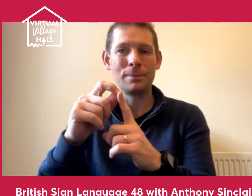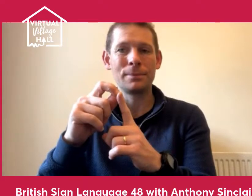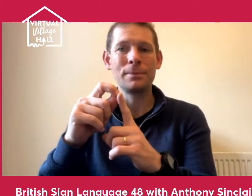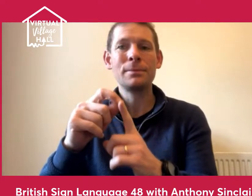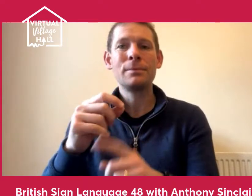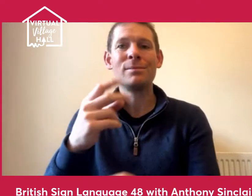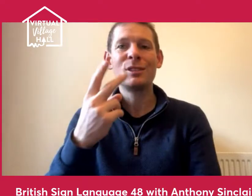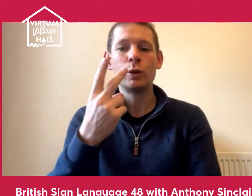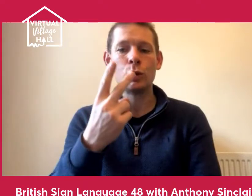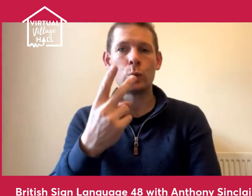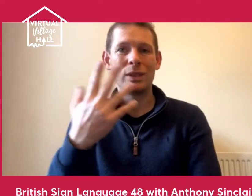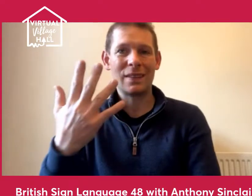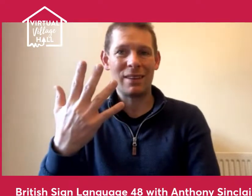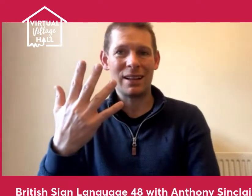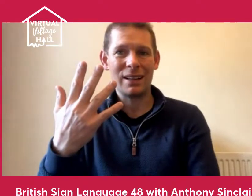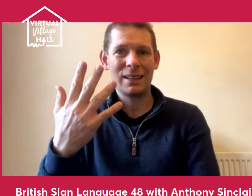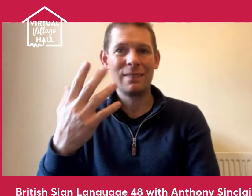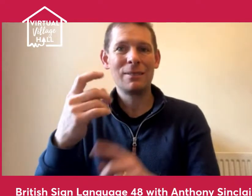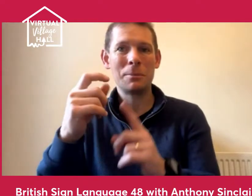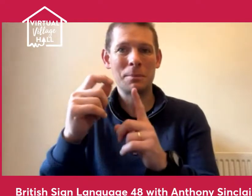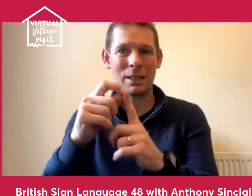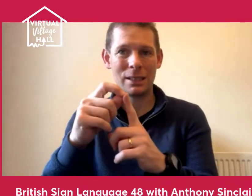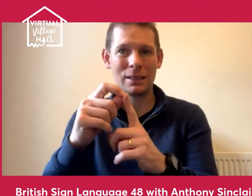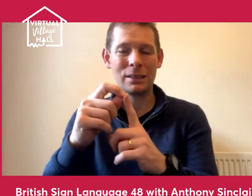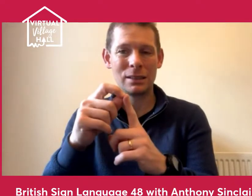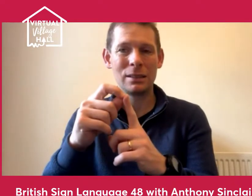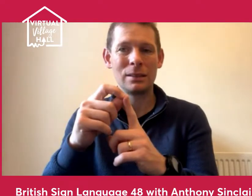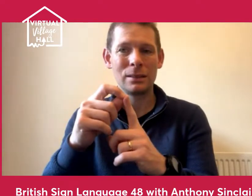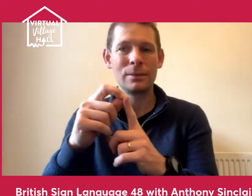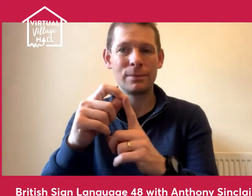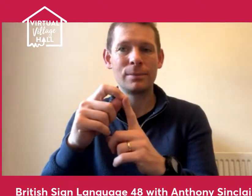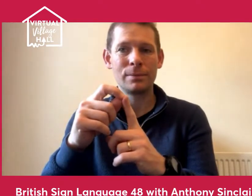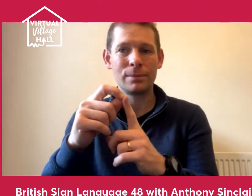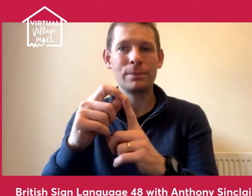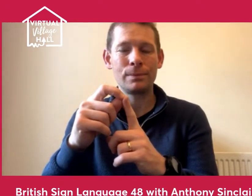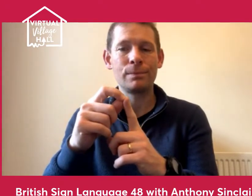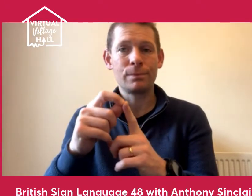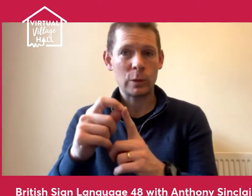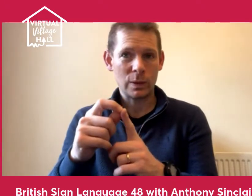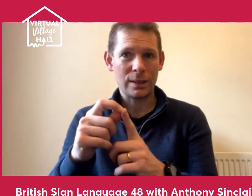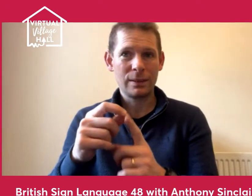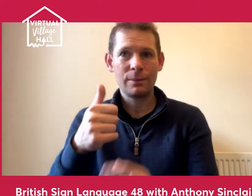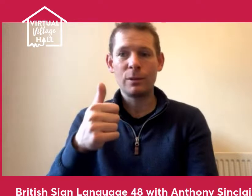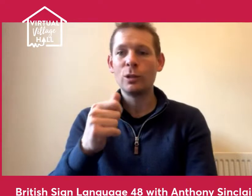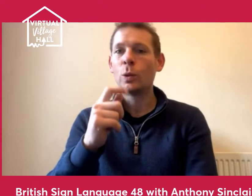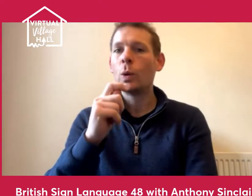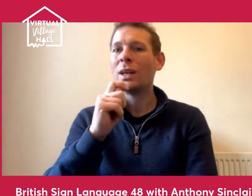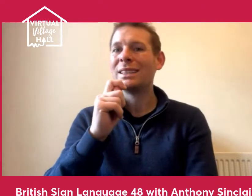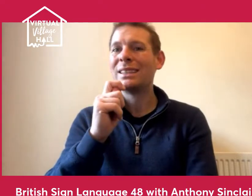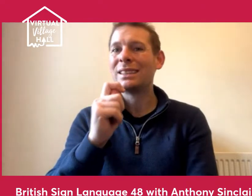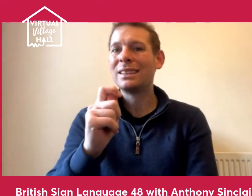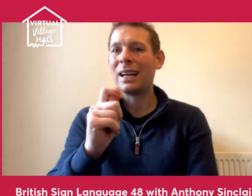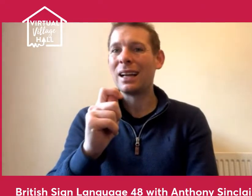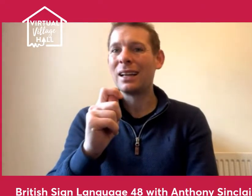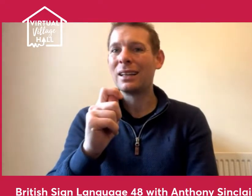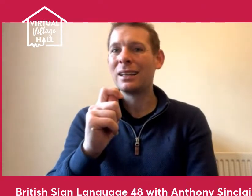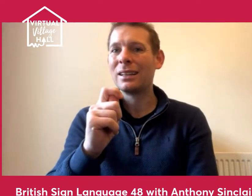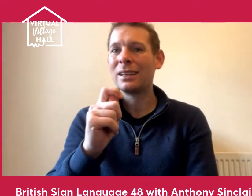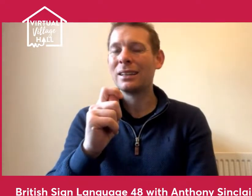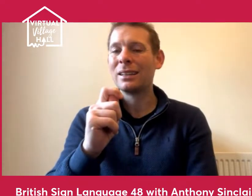was 50p or 50 pence, then you put on the p, or 45p, then you need to add the p.